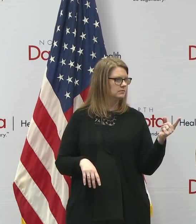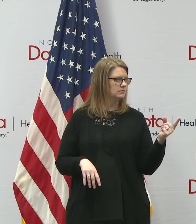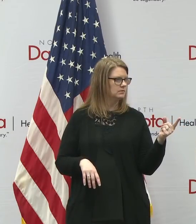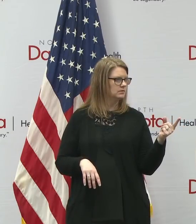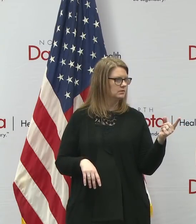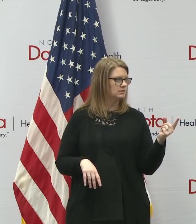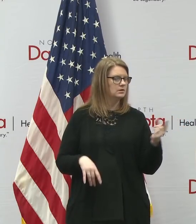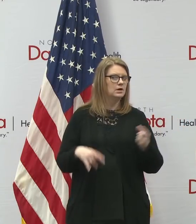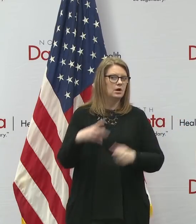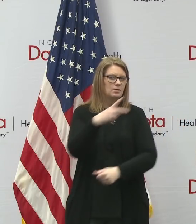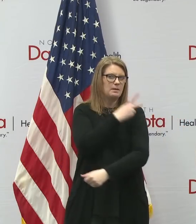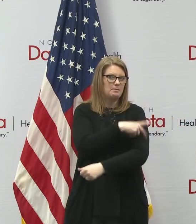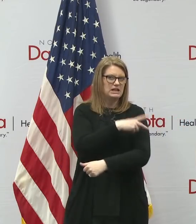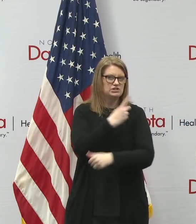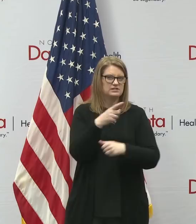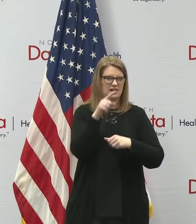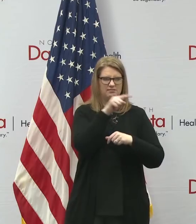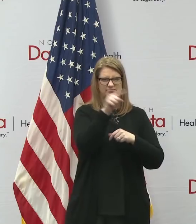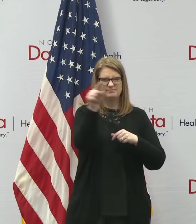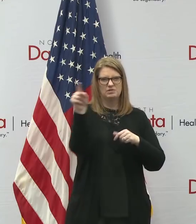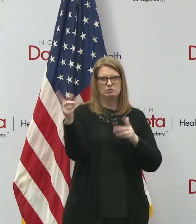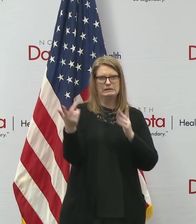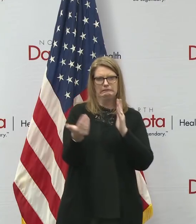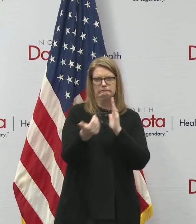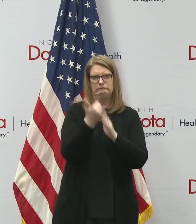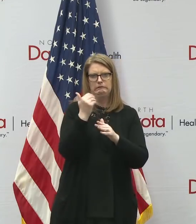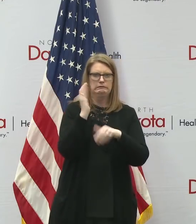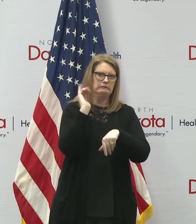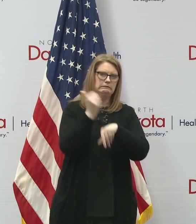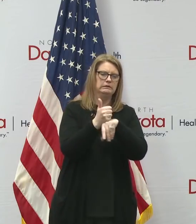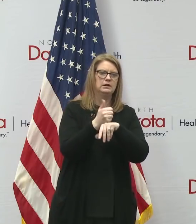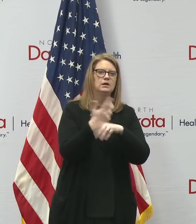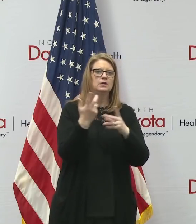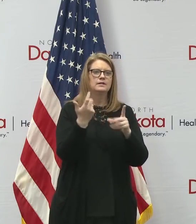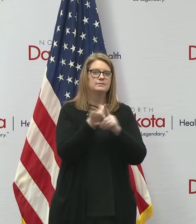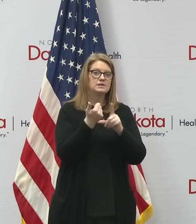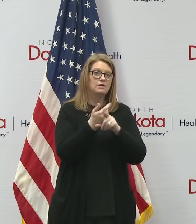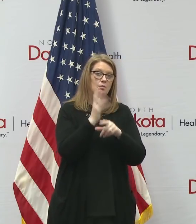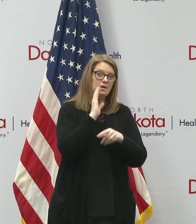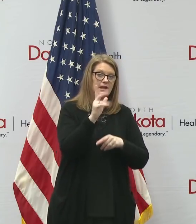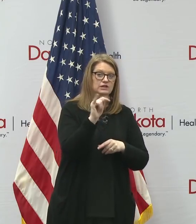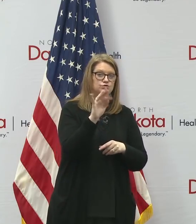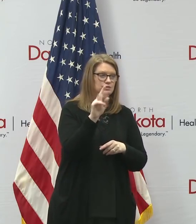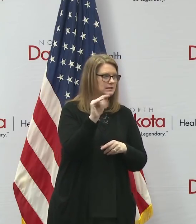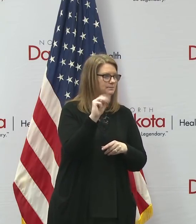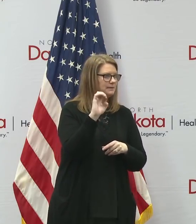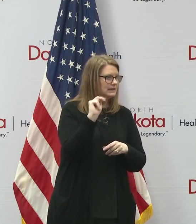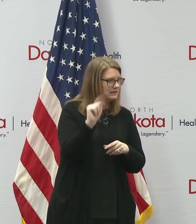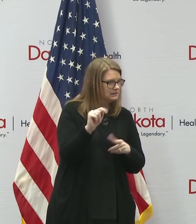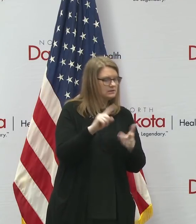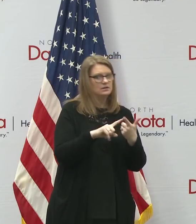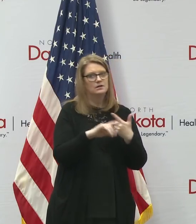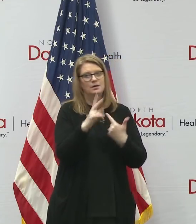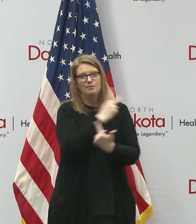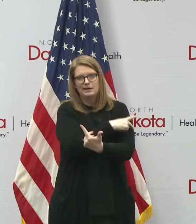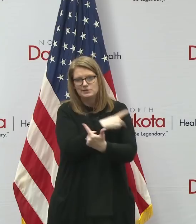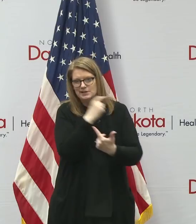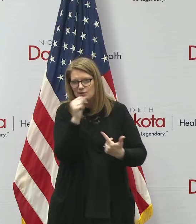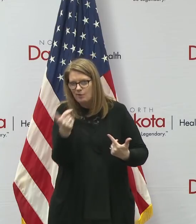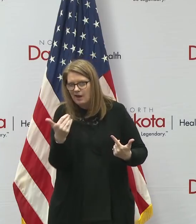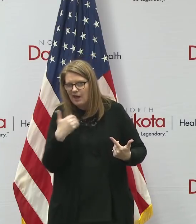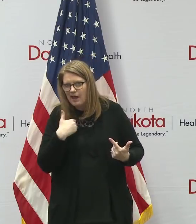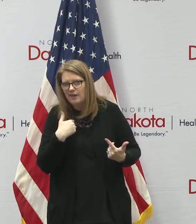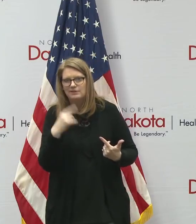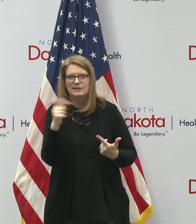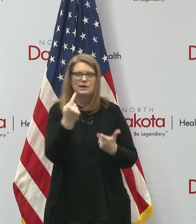that are maybe recovering, or patients that just need treatment for the coronavirus, or other patients that don't have the coronavirus but just